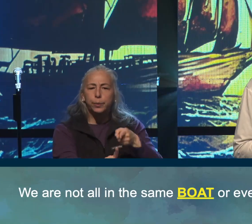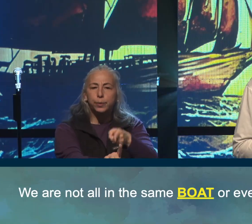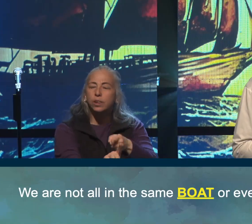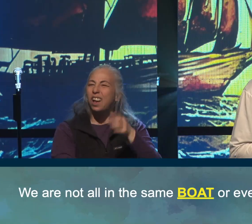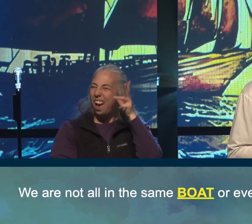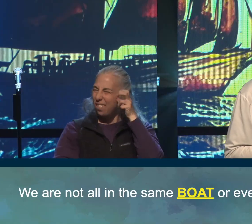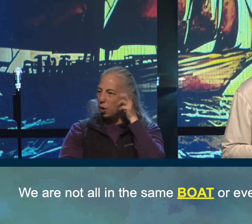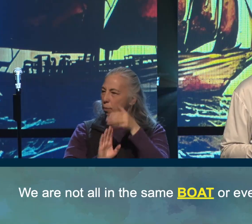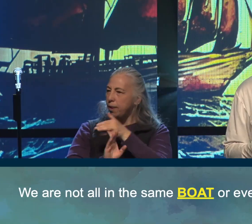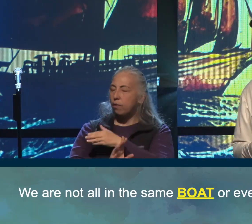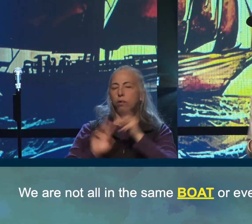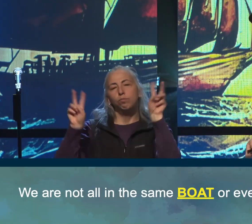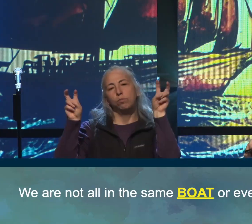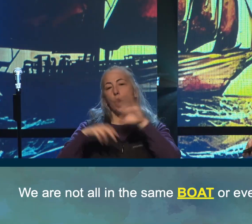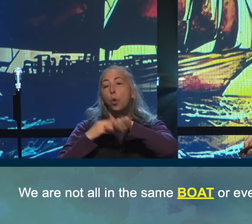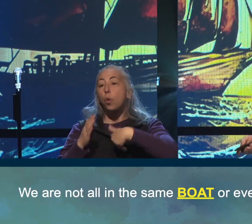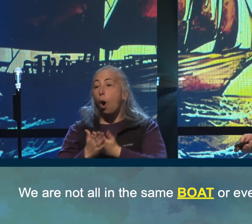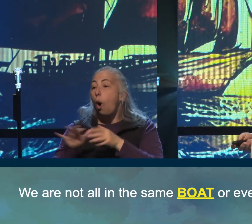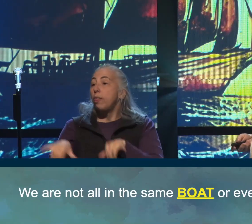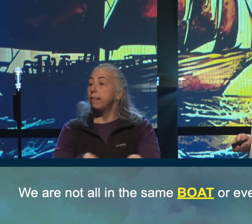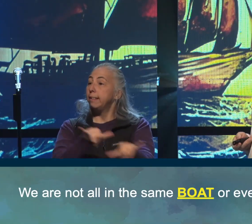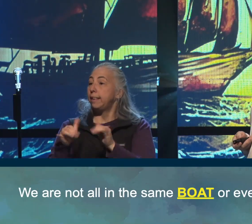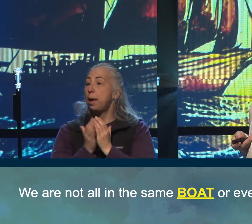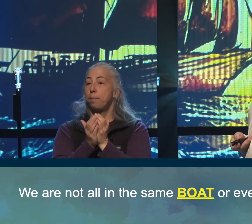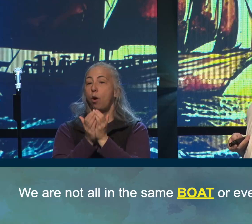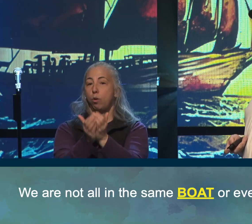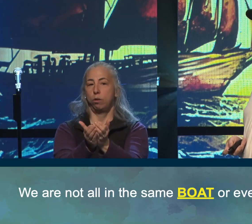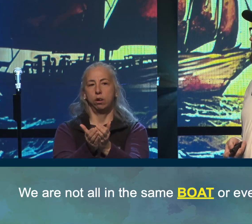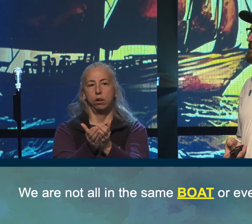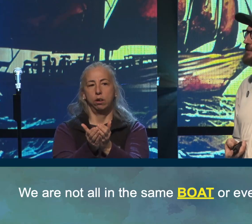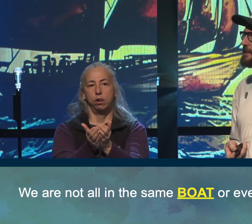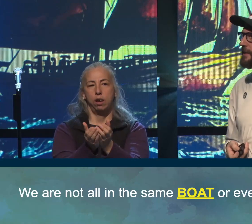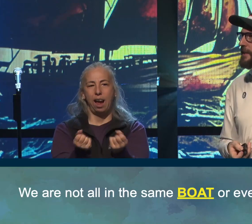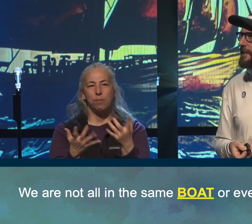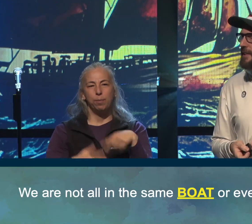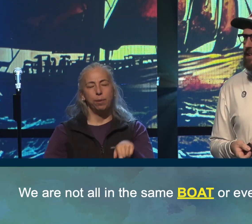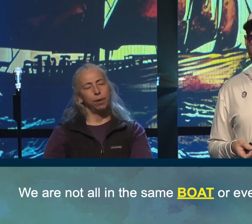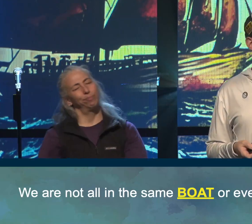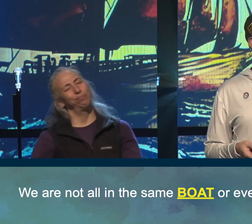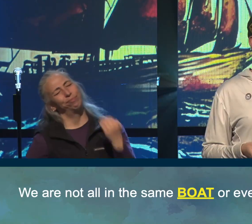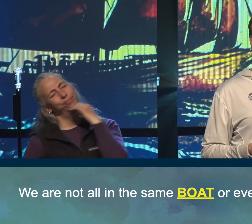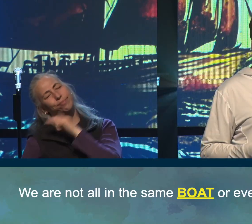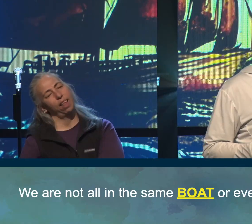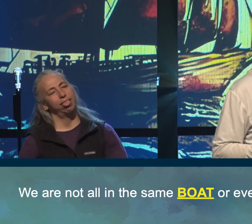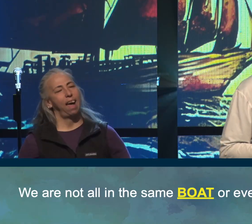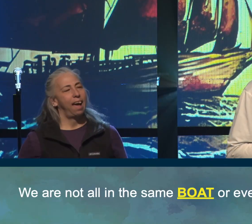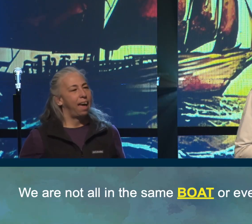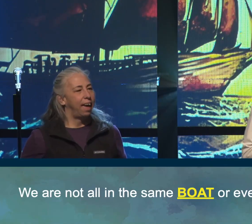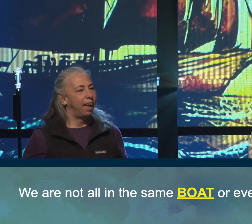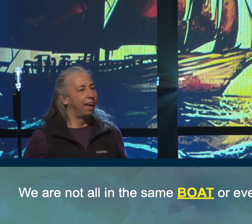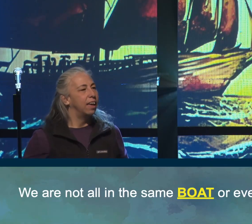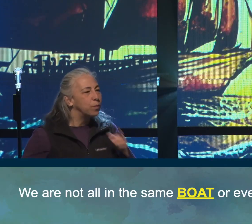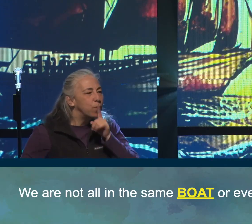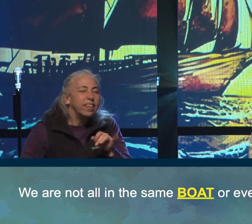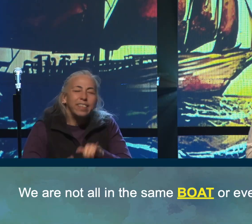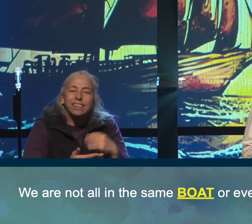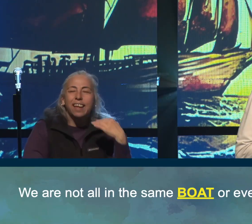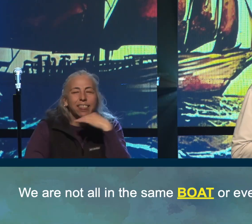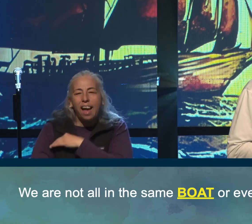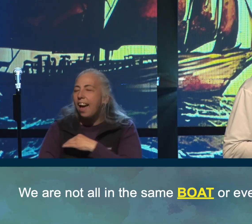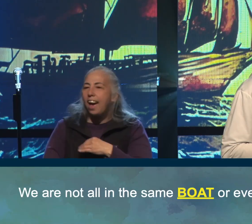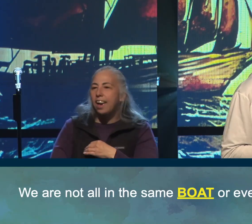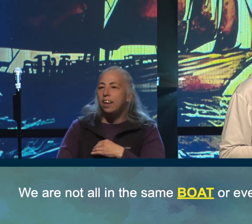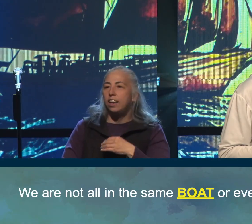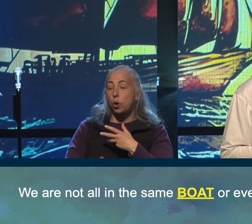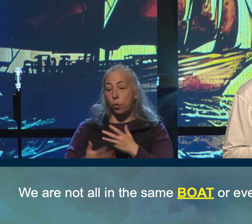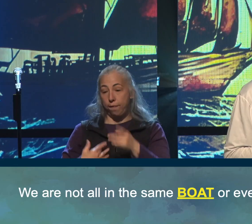How many of you ever heard that statement? Raise your hand up nice and high. How many of y'all know that is a total lie? It's an absolute lie from the pit of whatever you